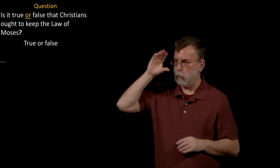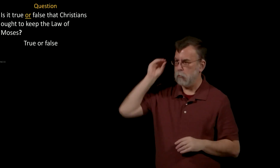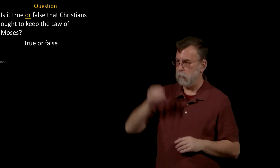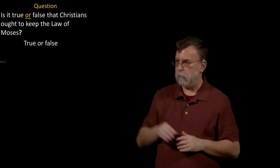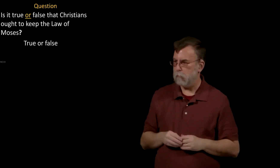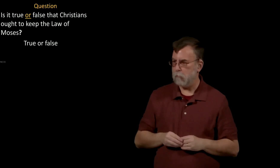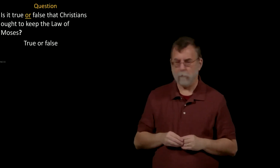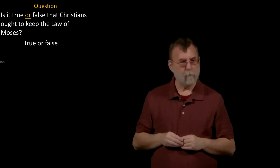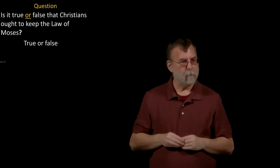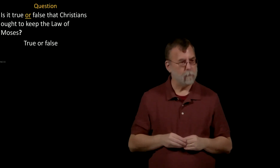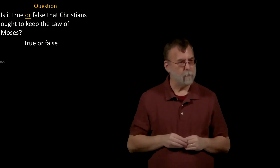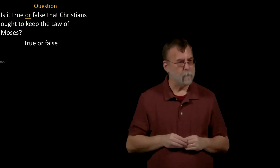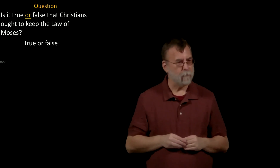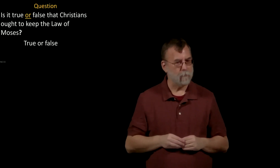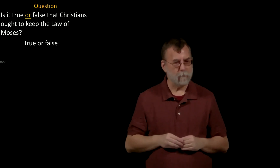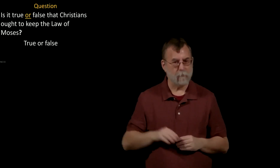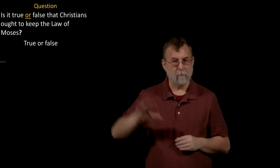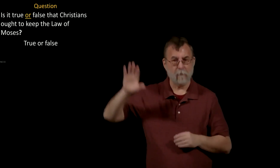of Moses?